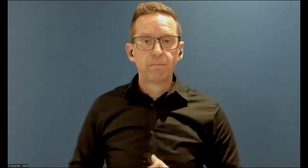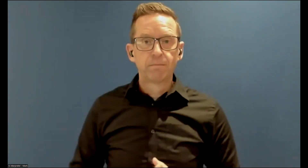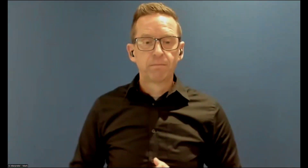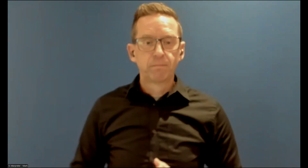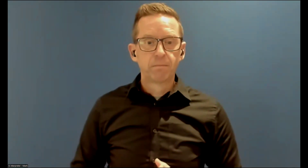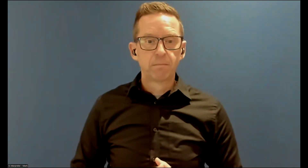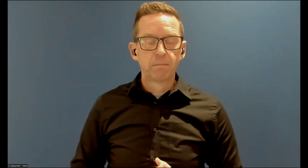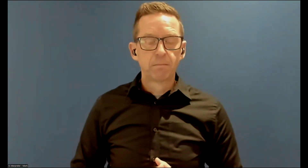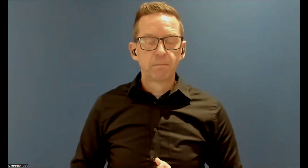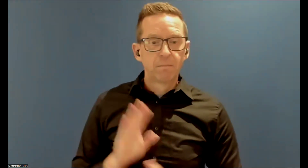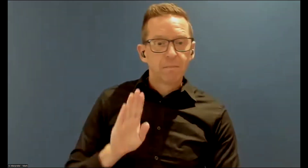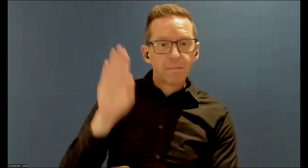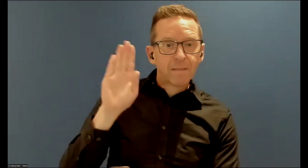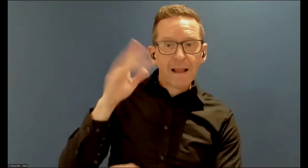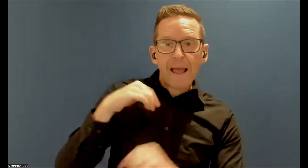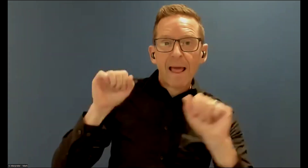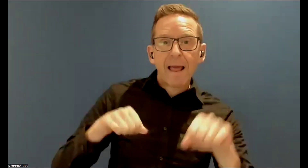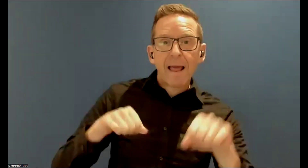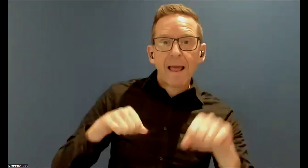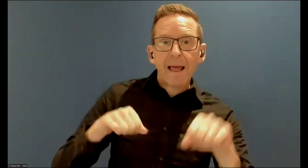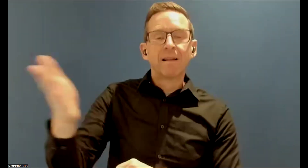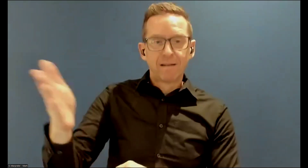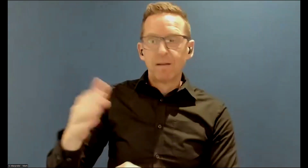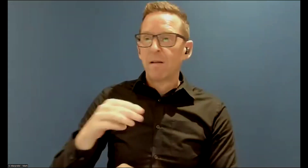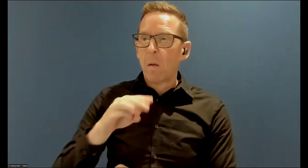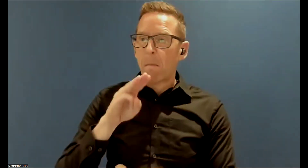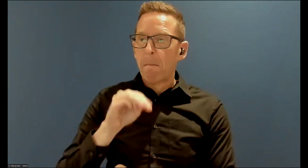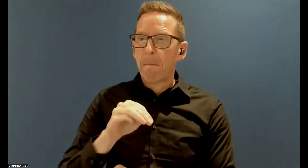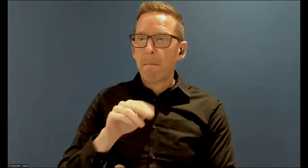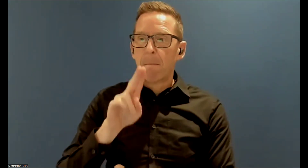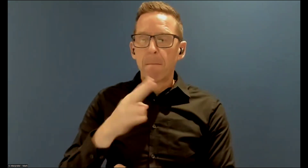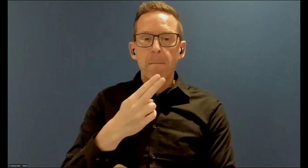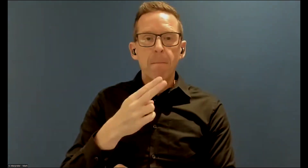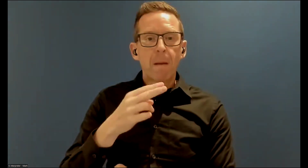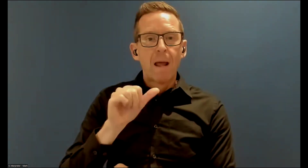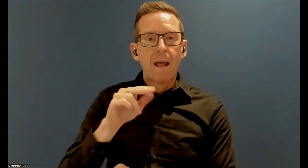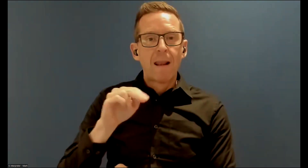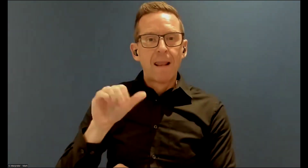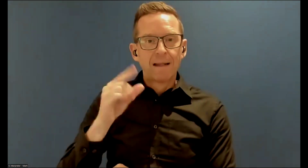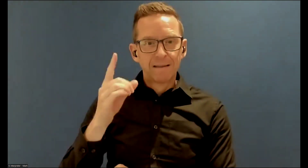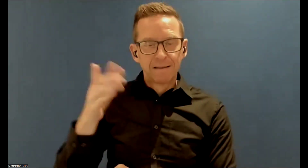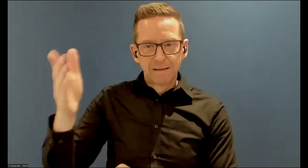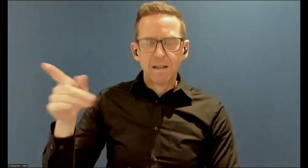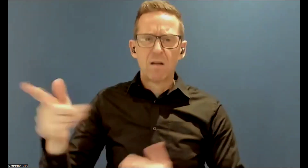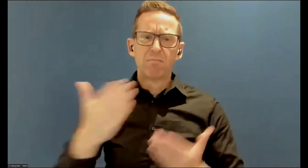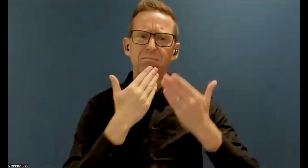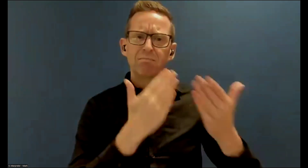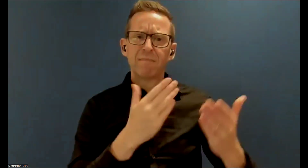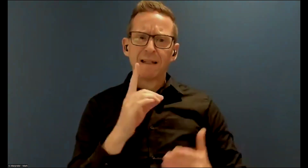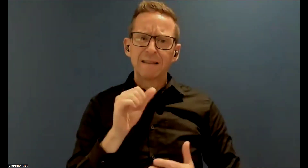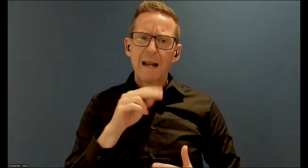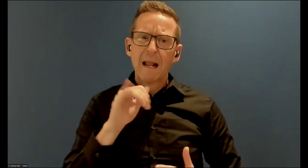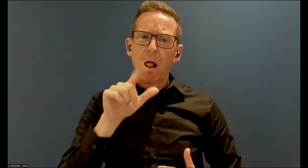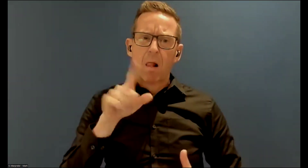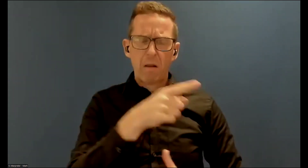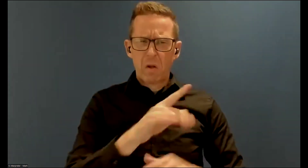Yes, of course, Dr. Manav. Please take the floor. Thank you very much, and I would like to thank Daniel for his excellent question. Look, I mean, I will give you a